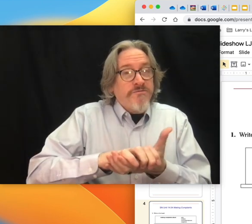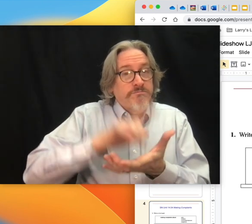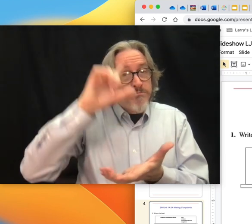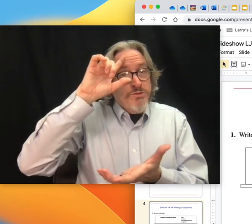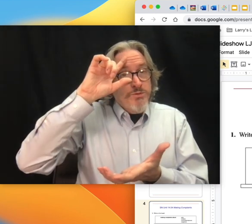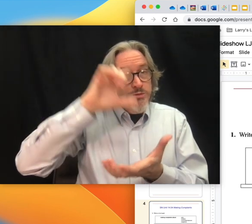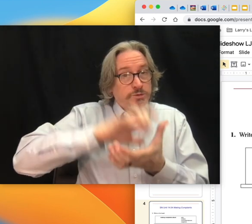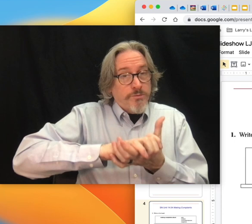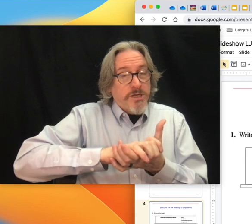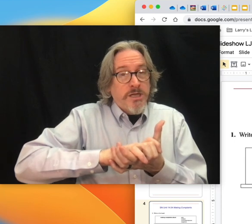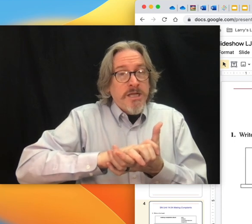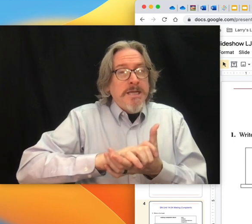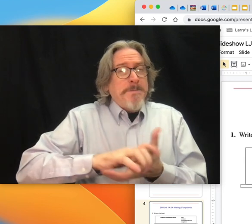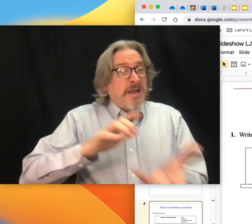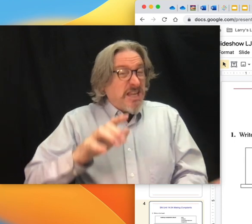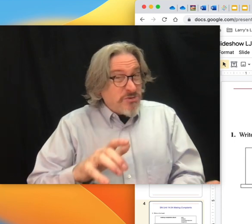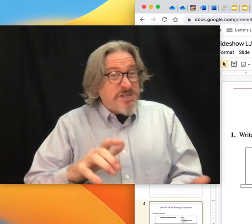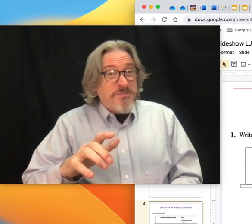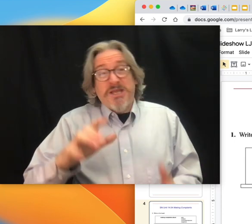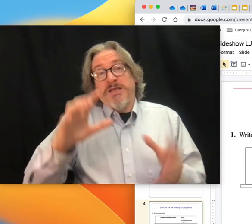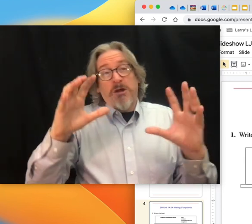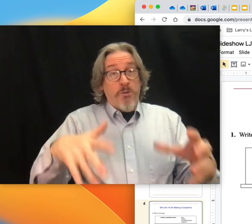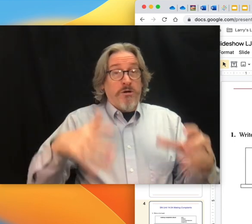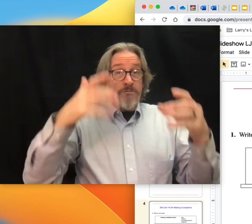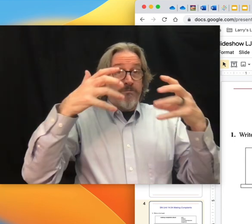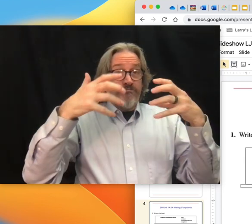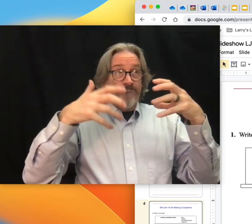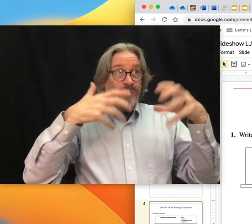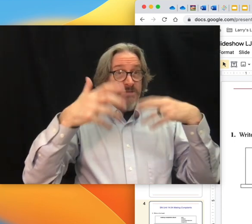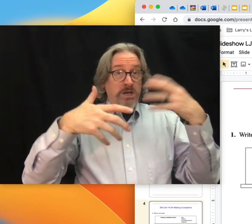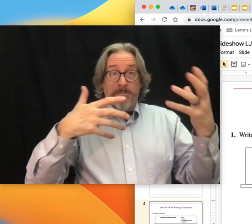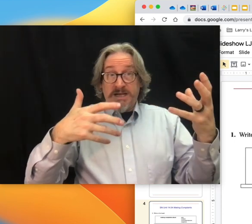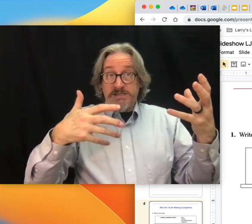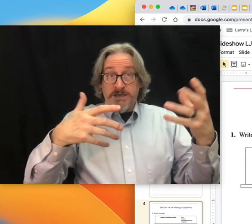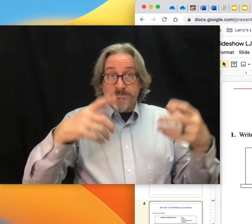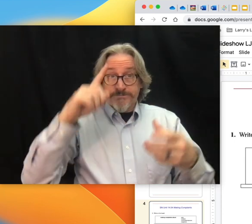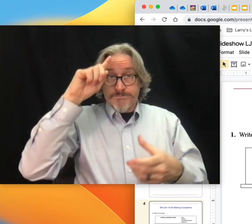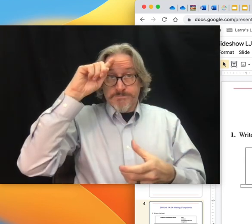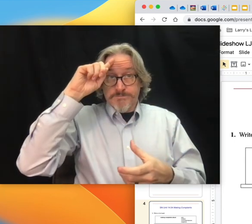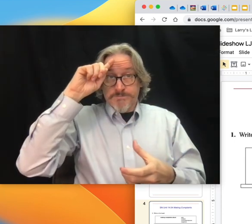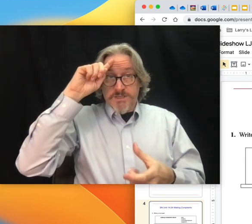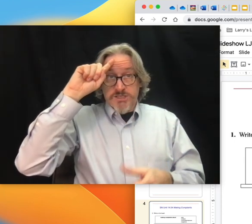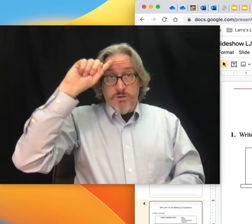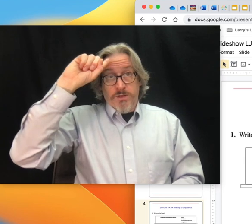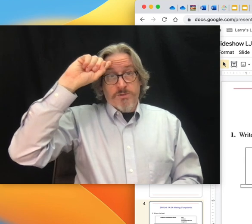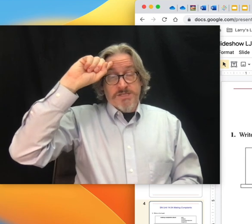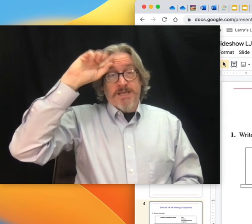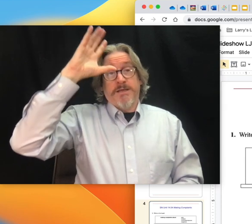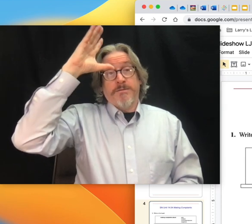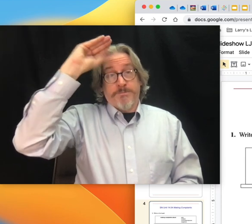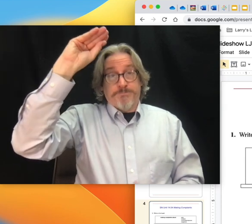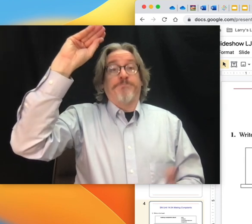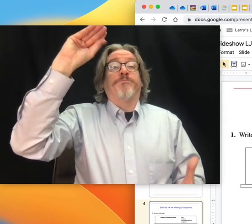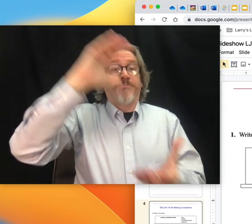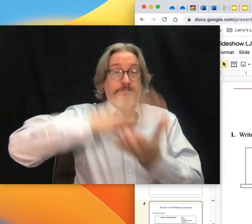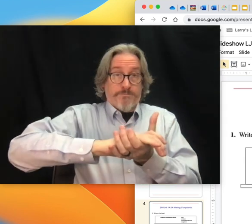husband, wife. Now, it used to be a more complex sign. So it was